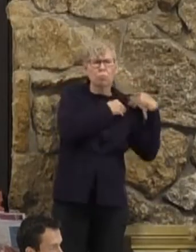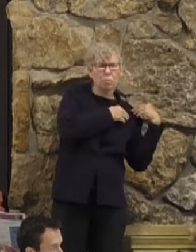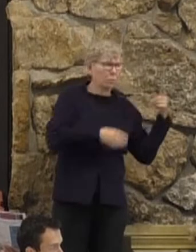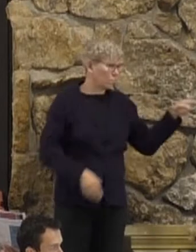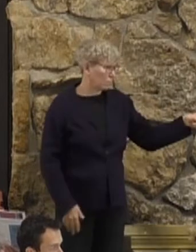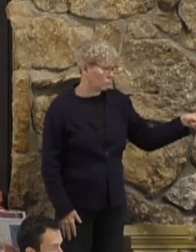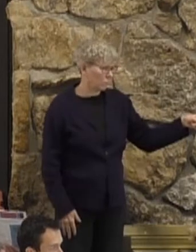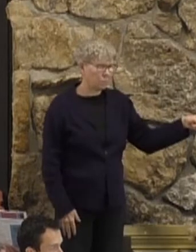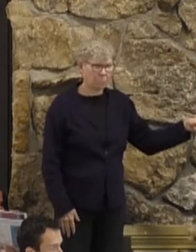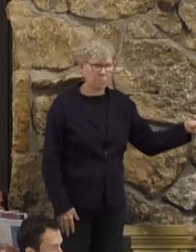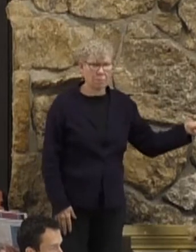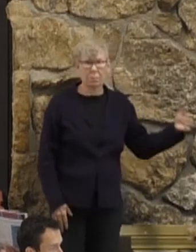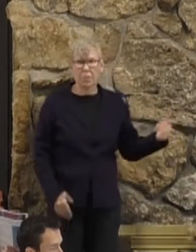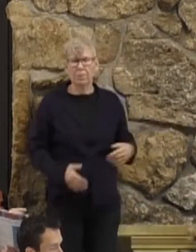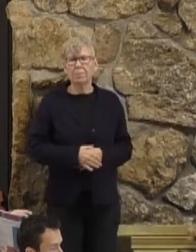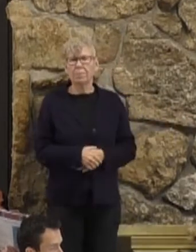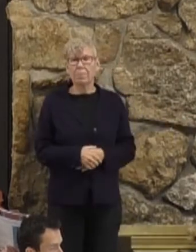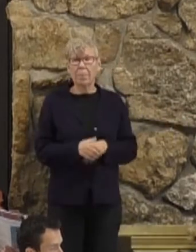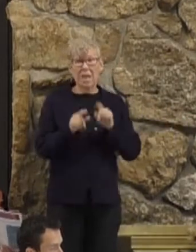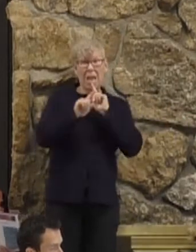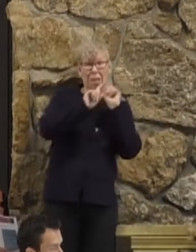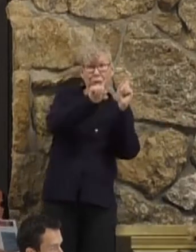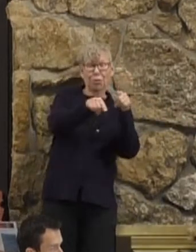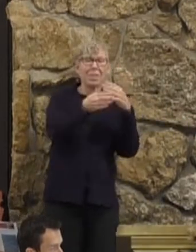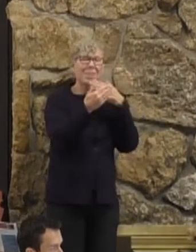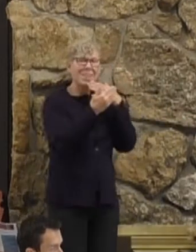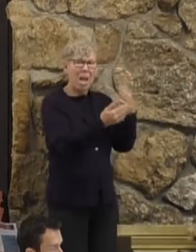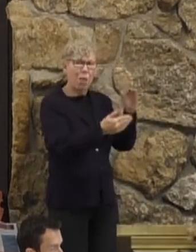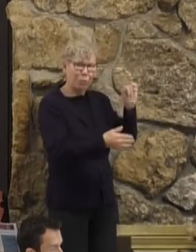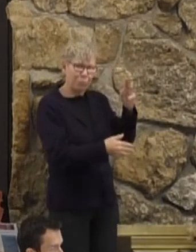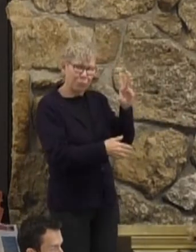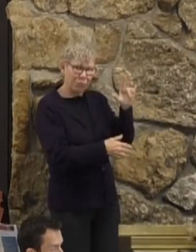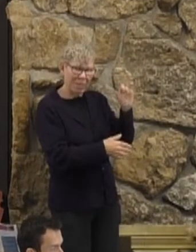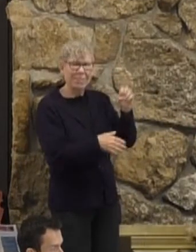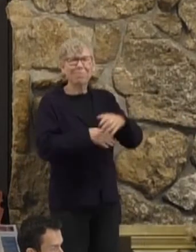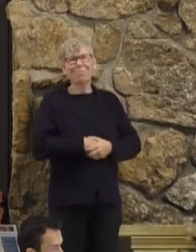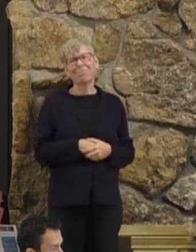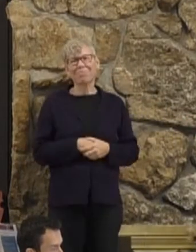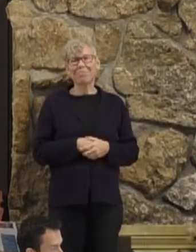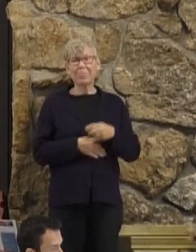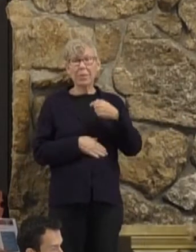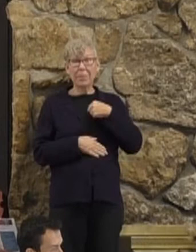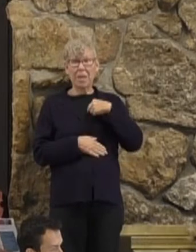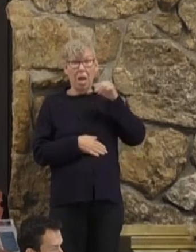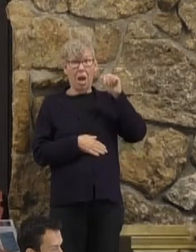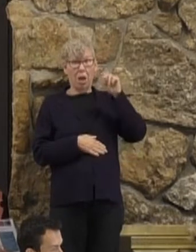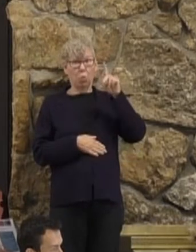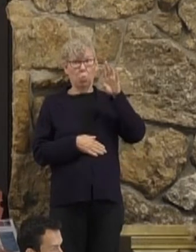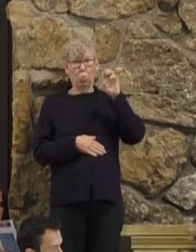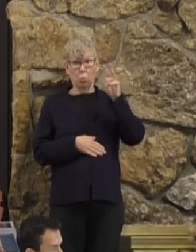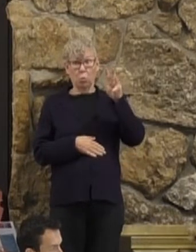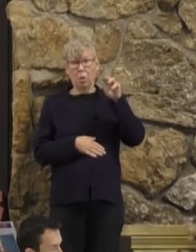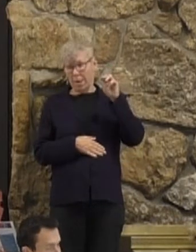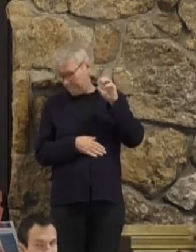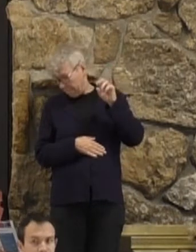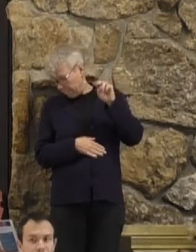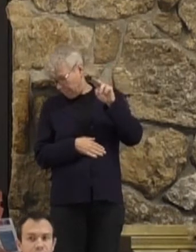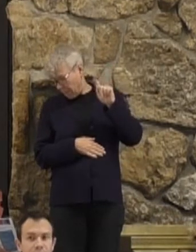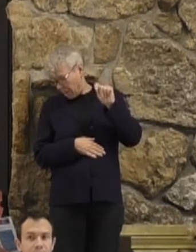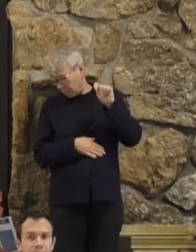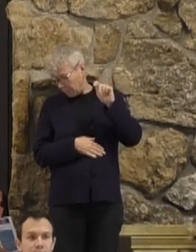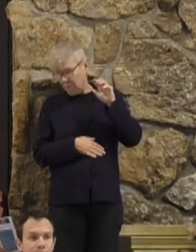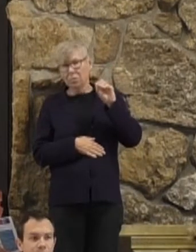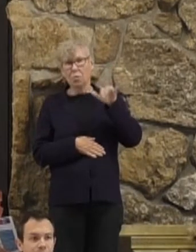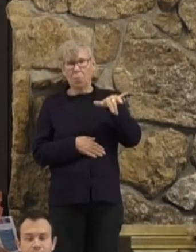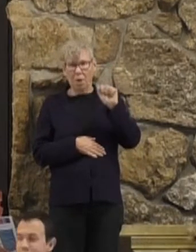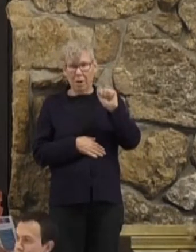Thank you, Julie. To give a brief introduction, I'm Andrew Montoya. I'm an attorney with the Colorado Cross Disability Coalition. I've been doing this kind of